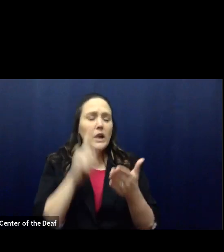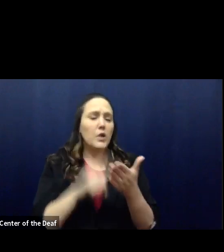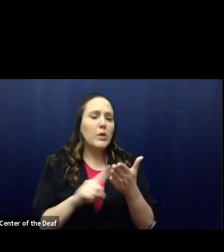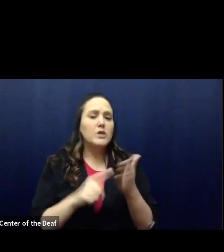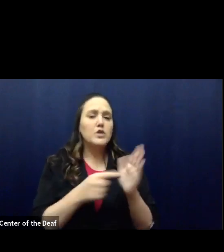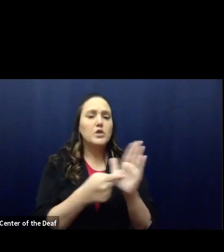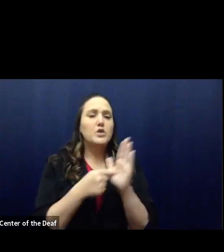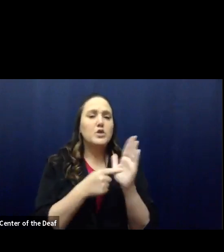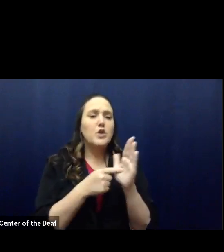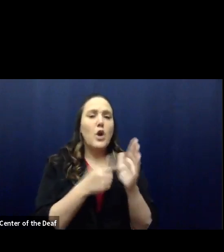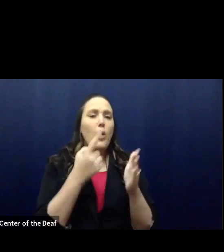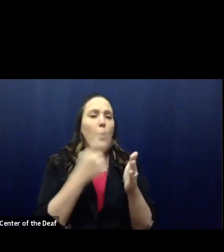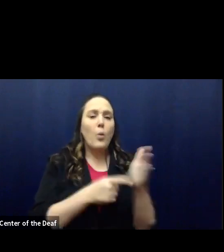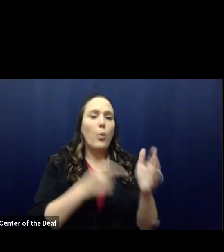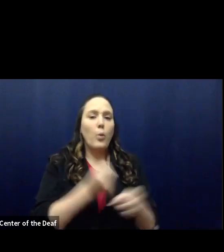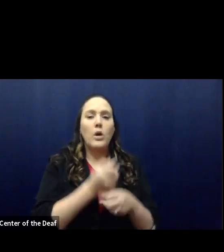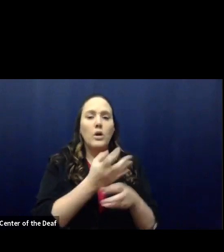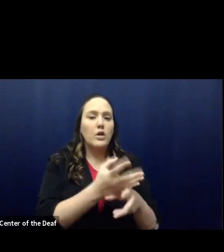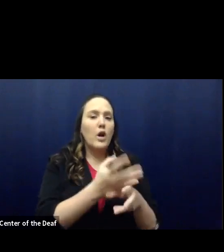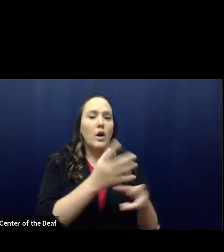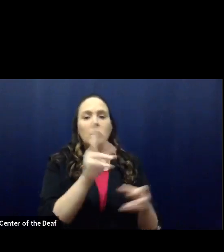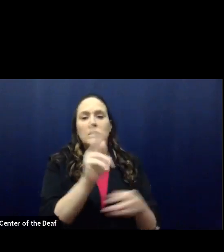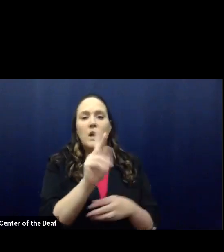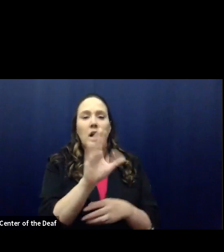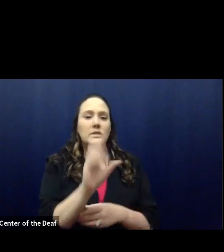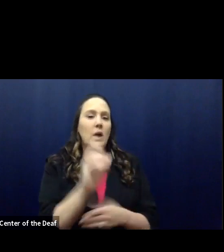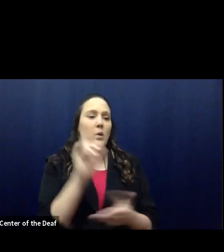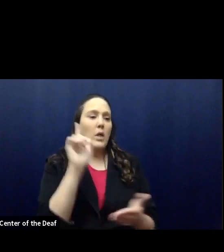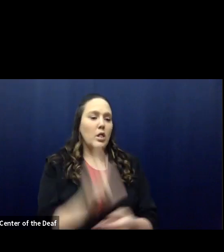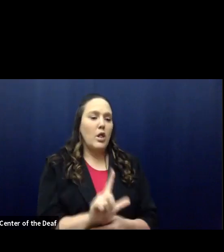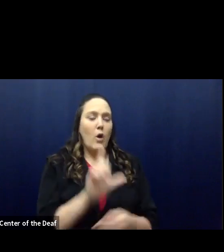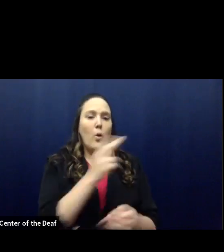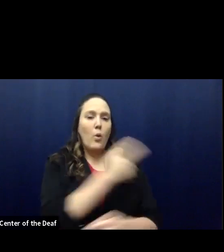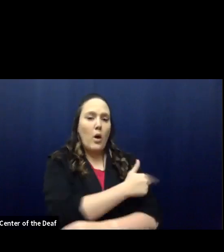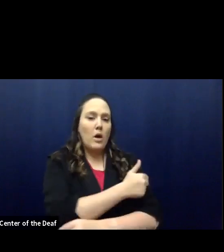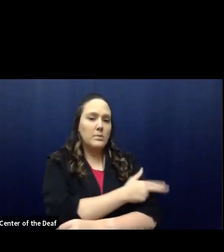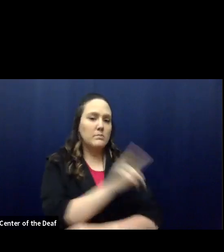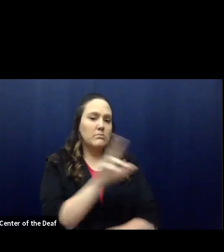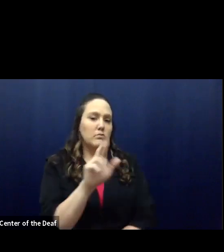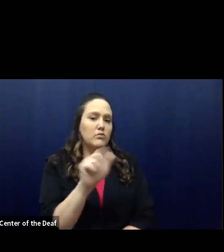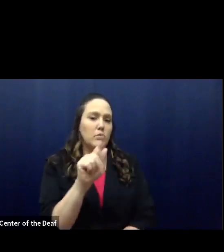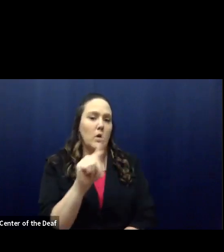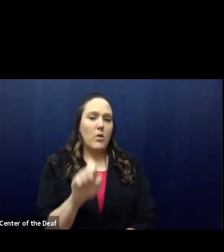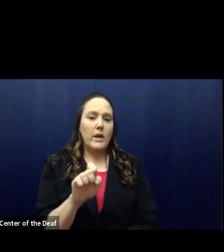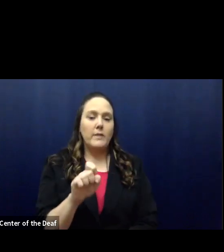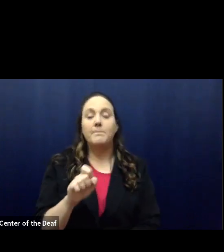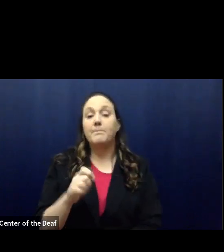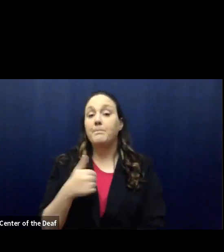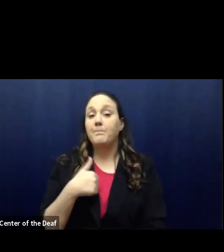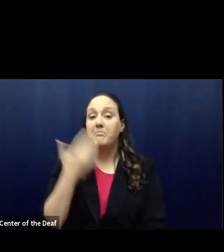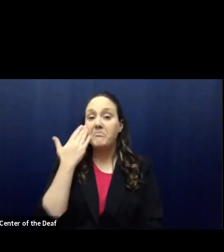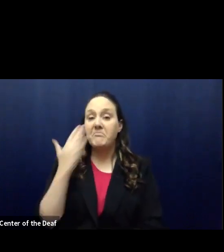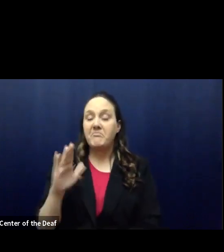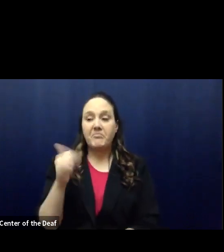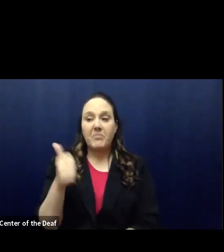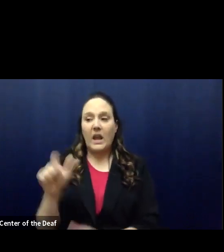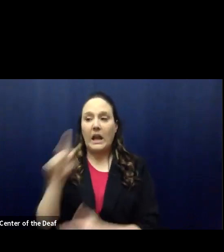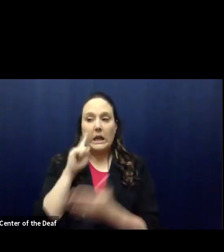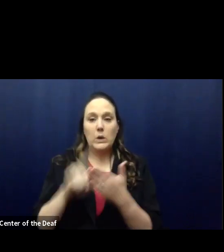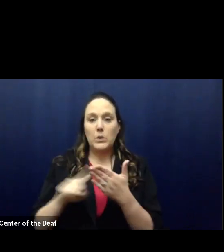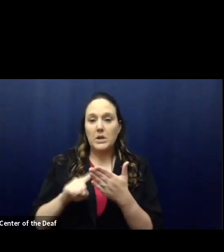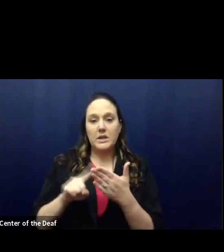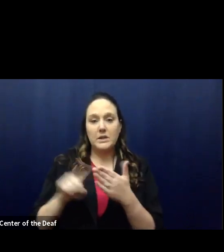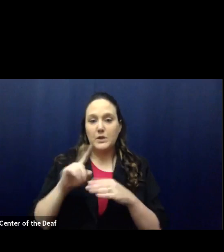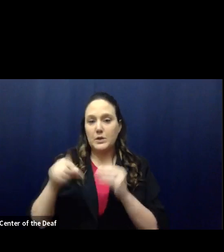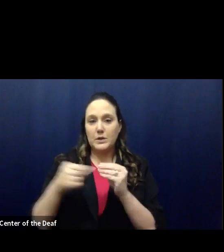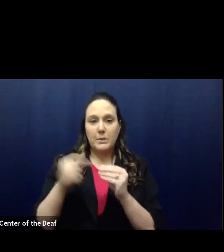have contributed to Knox County's relatively low hospitalization rate? I don't know of any research that's being done on that